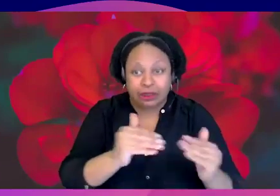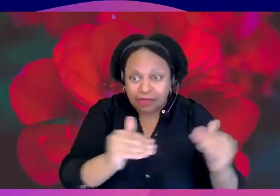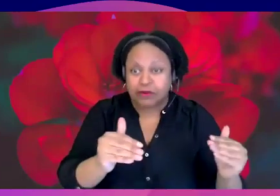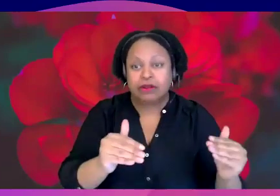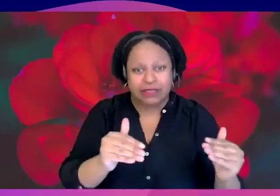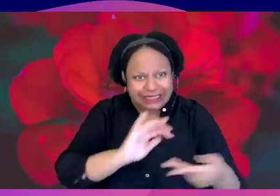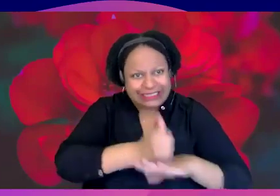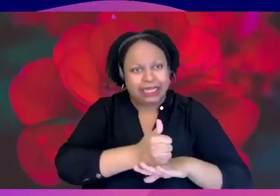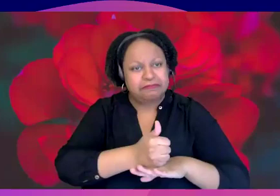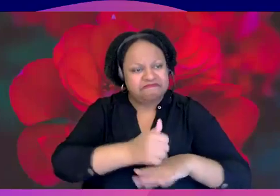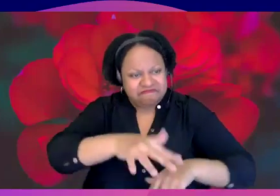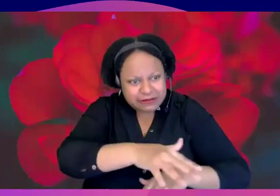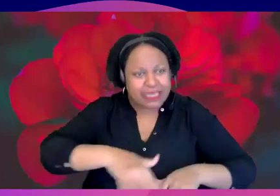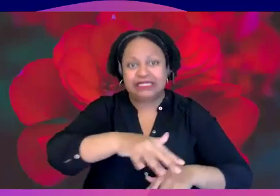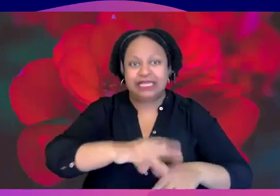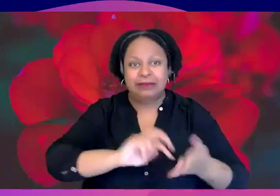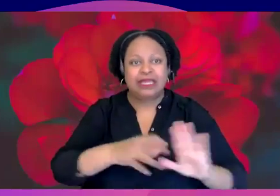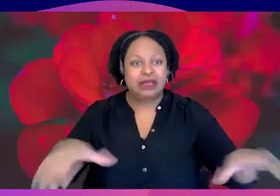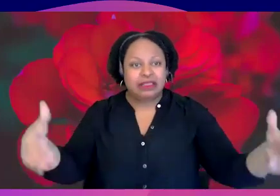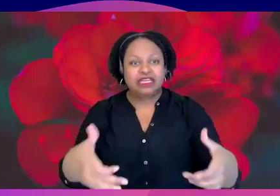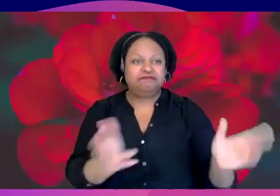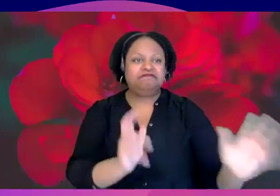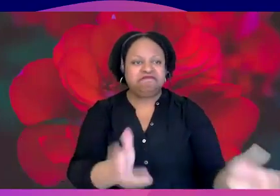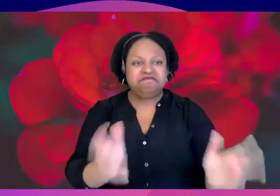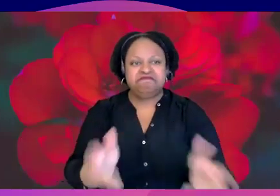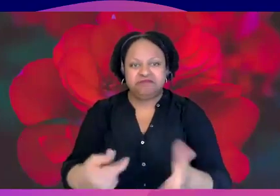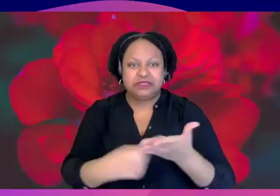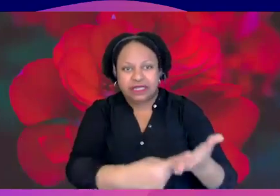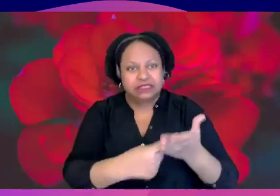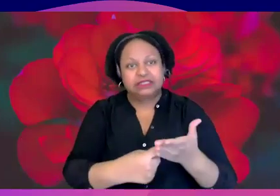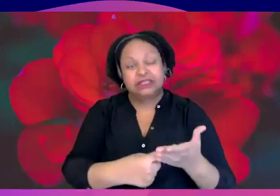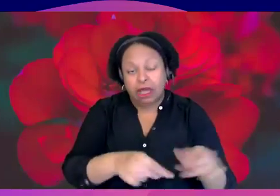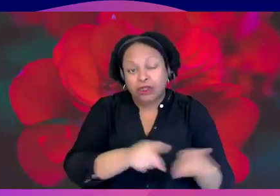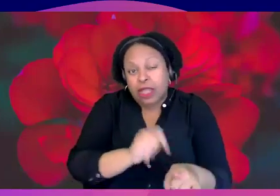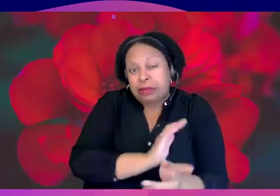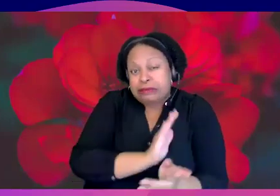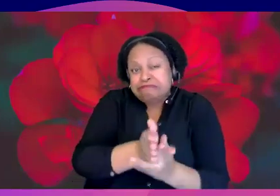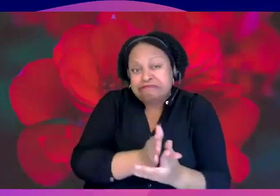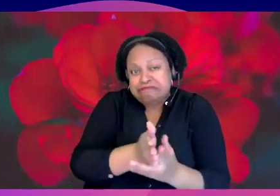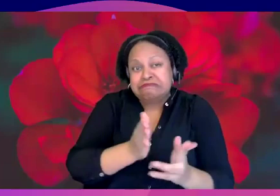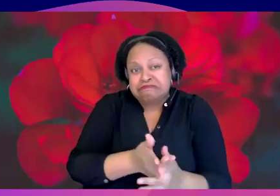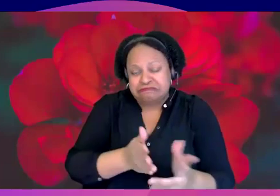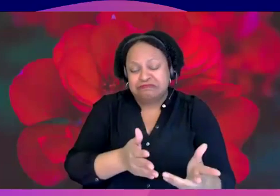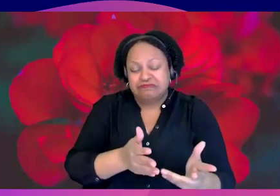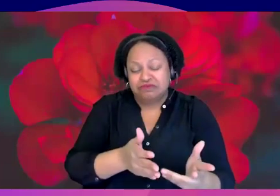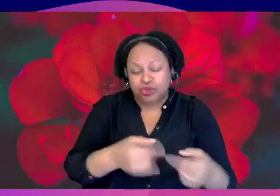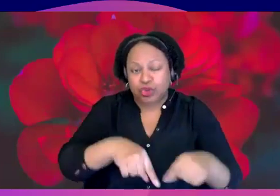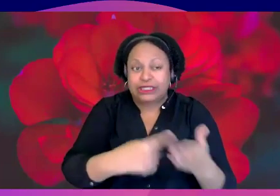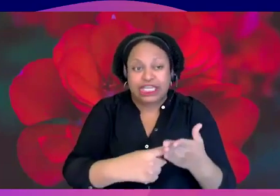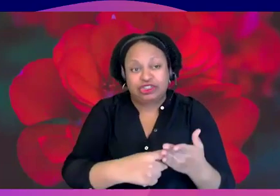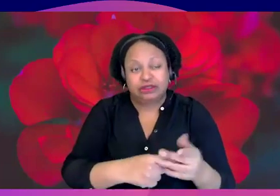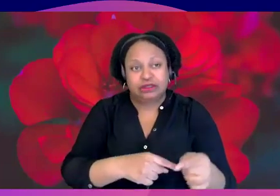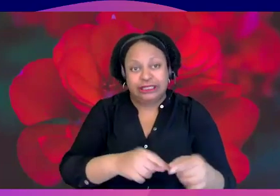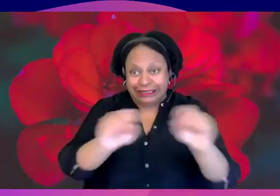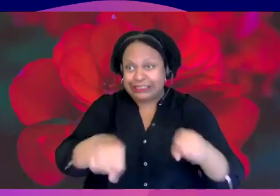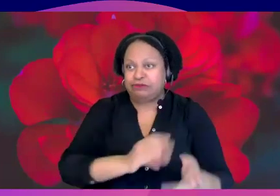meaningful spaces to have collective dialogue and also be a bit disruptive in those dialogues that we're having.